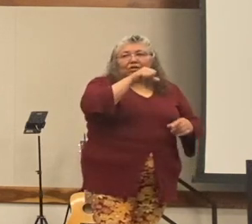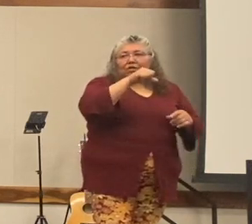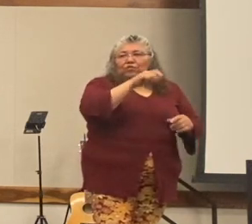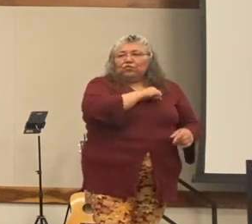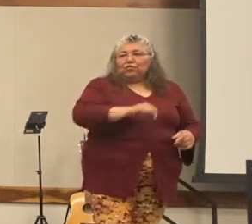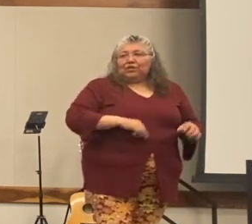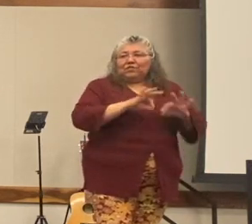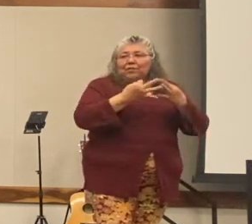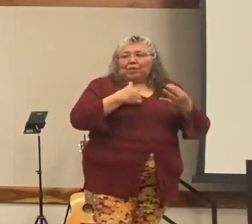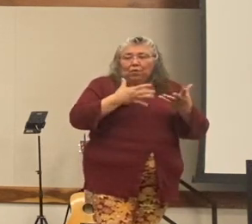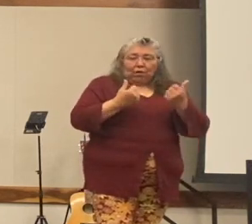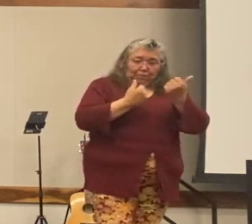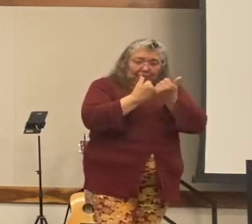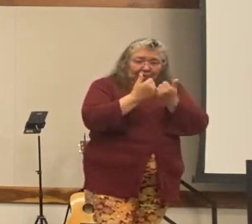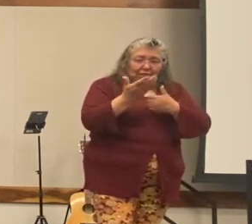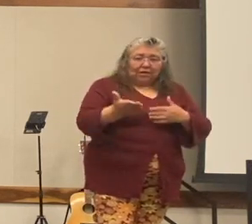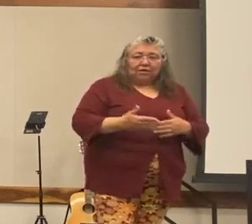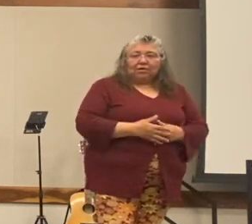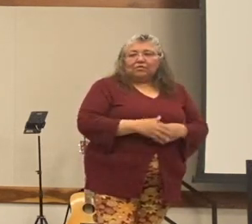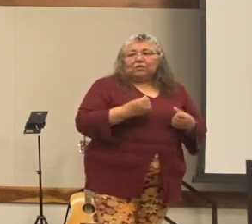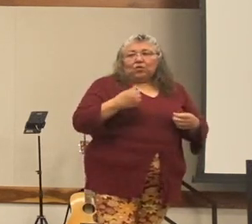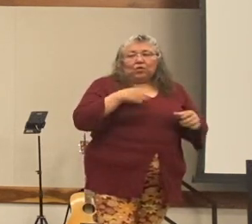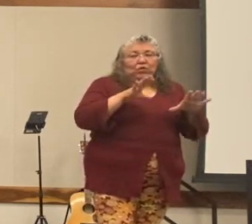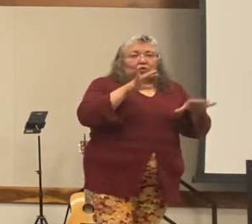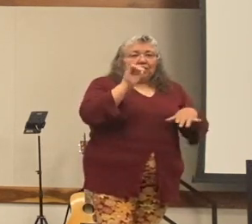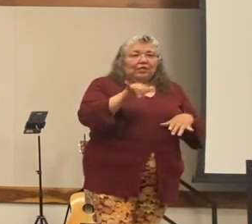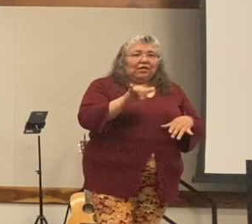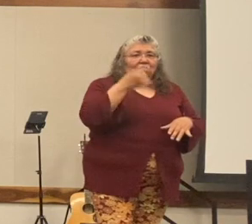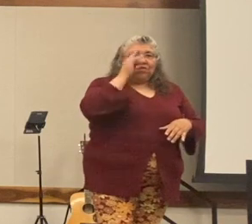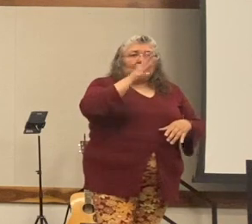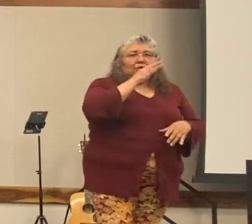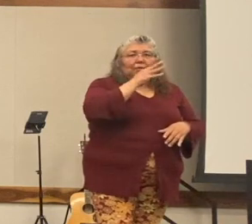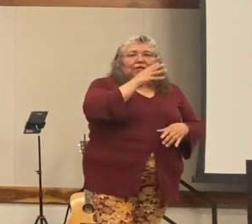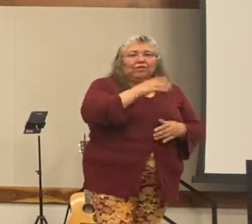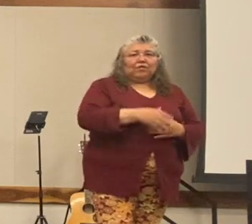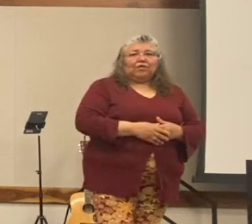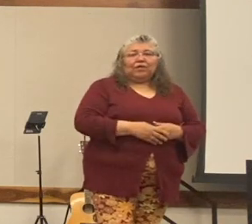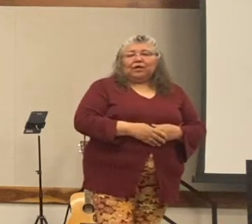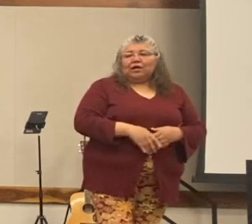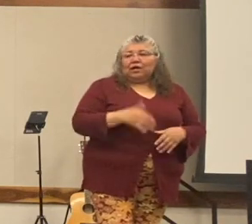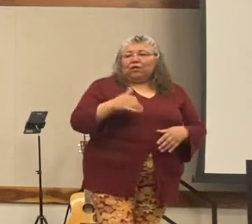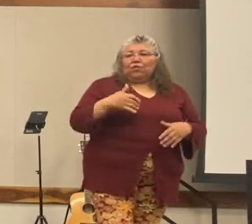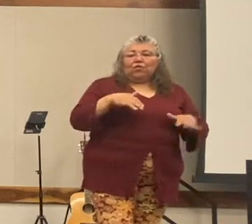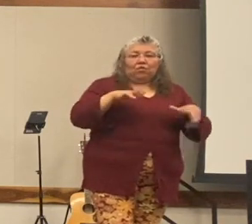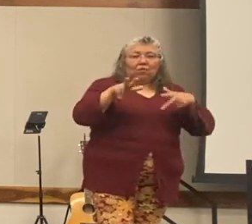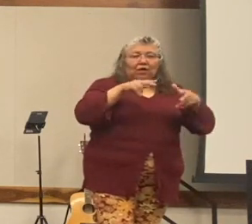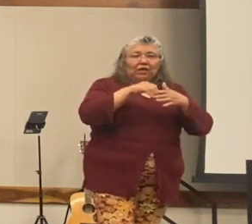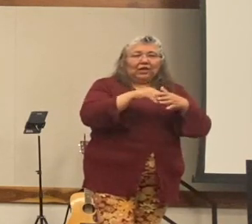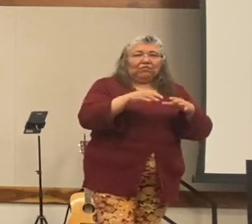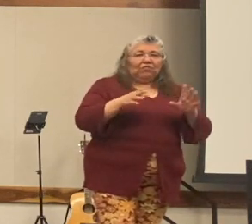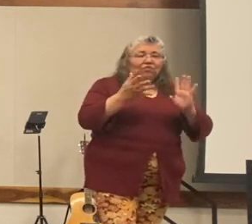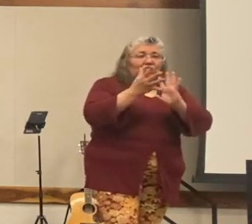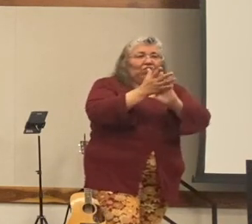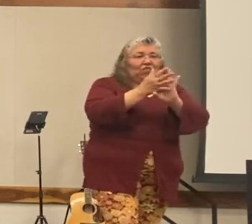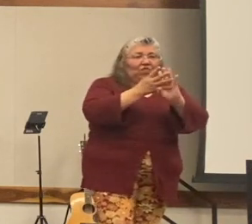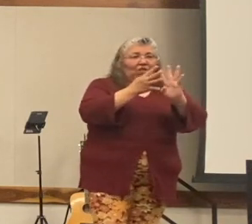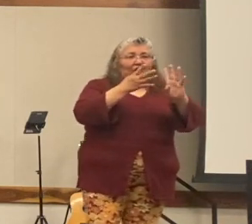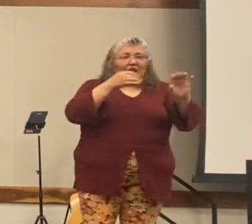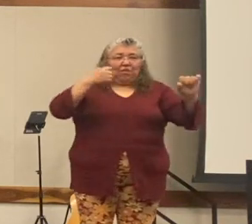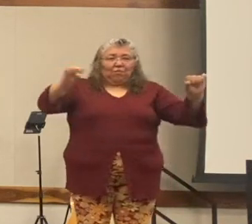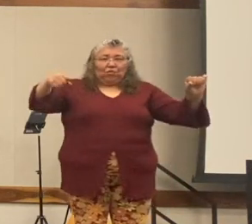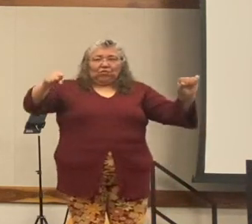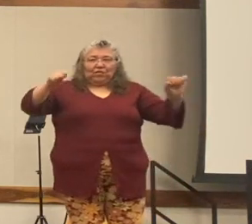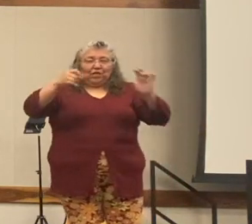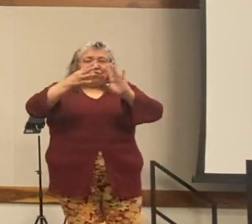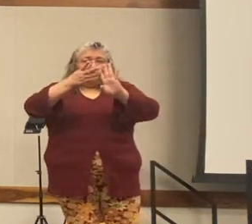so I want to be there. And so we're doing it for her mother. Man, we're walking in a line of